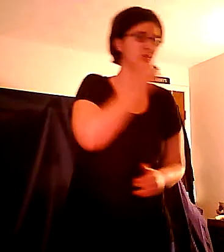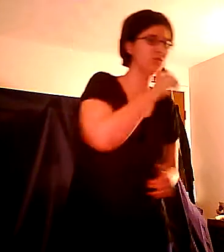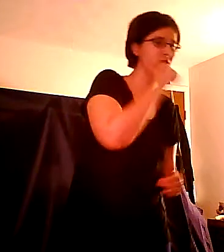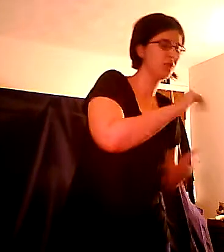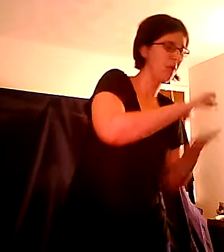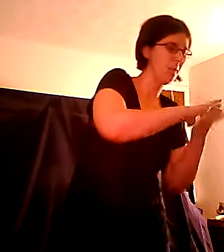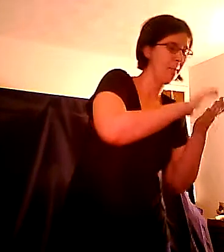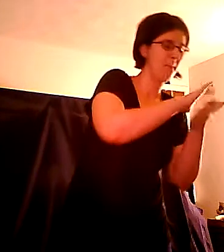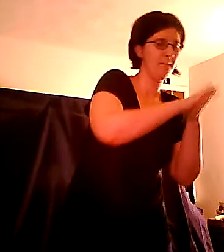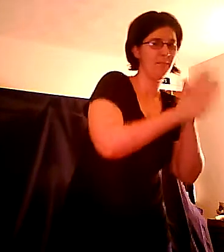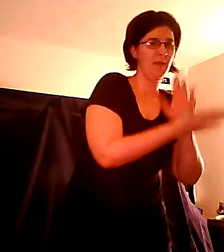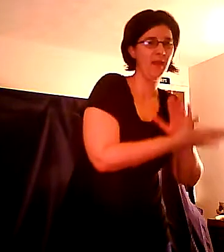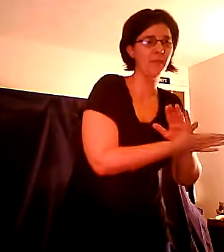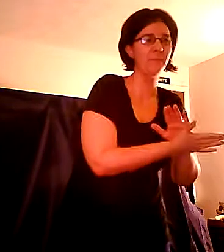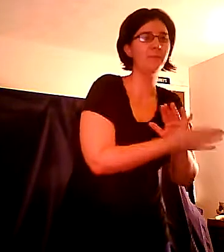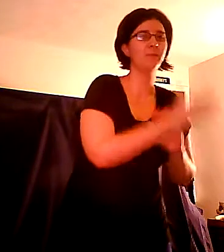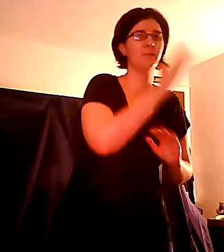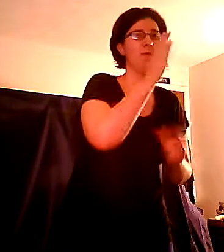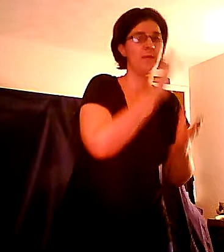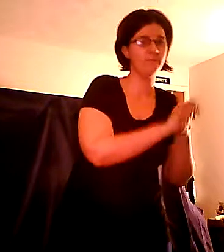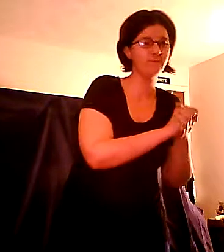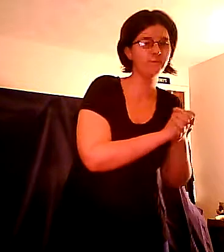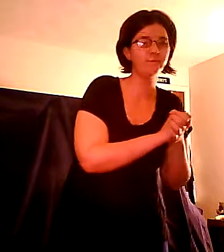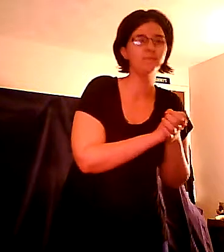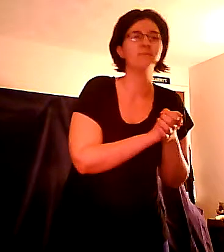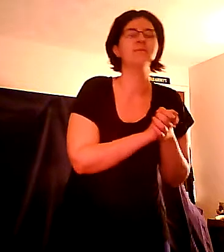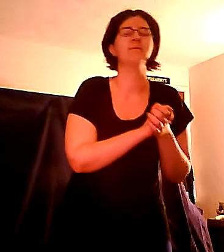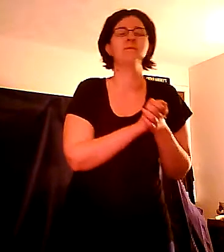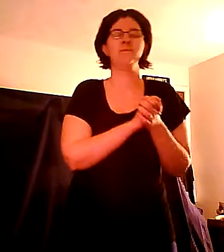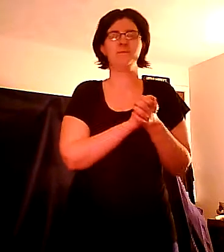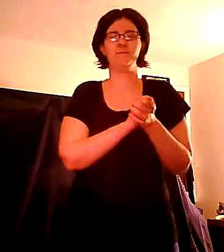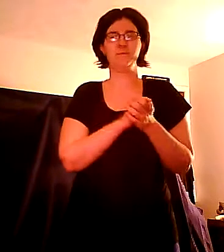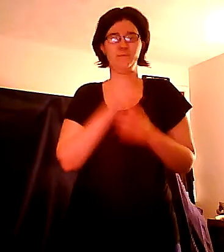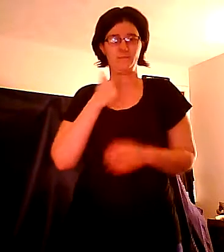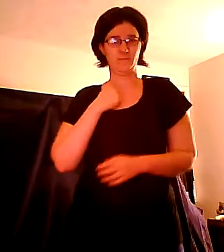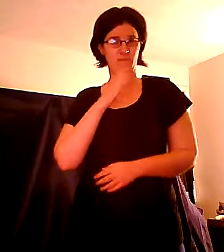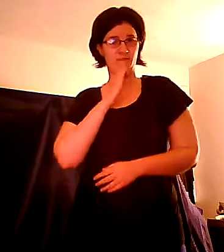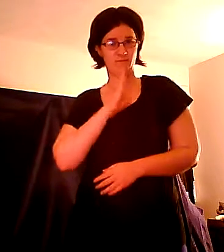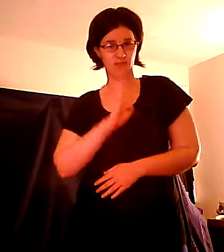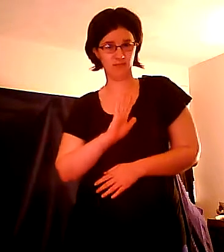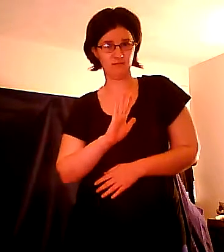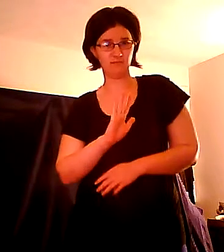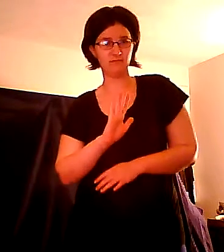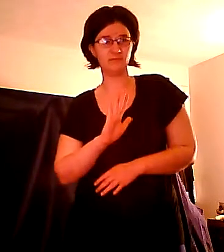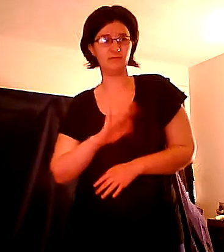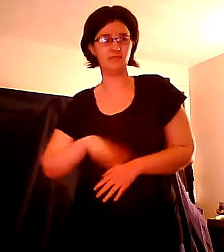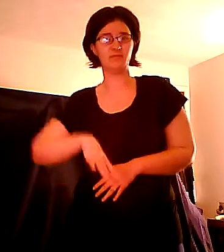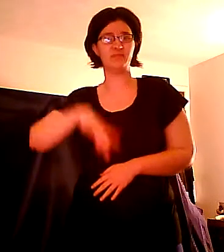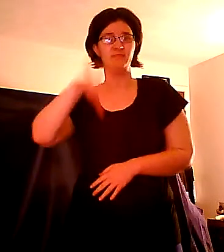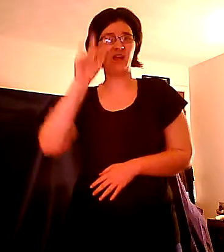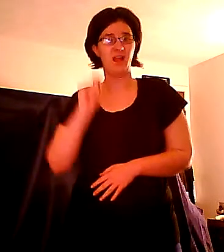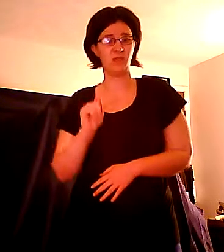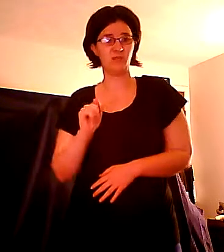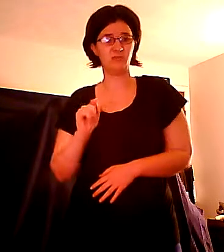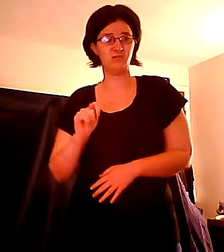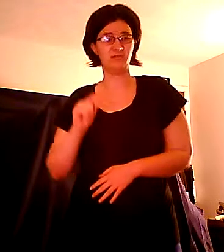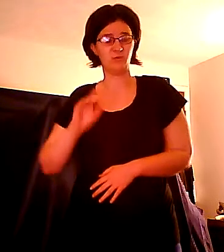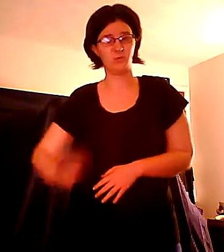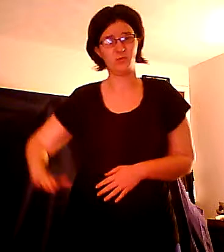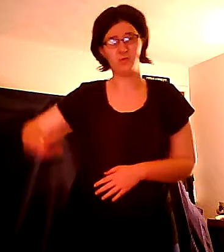to be married as soon as I reached puberty. My mother, my grandmother, my aunties, they constantly reminded me that